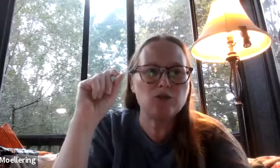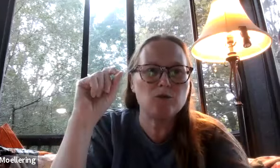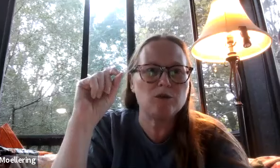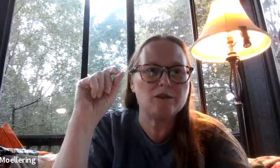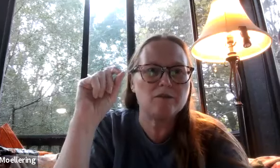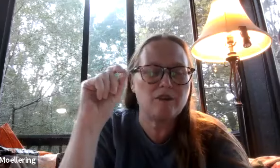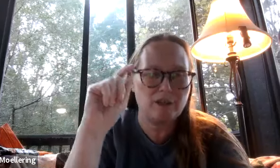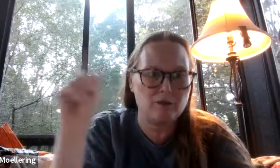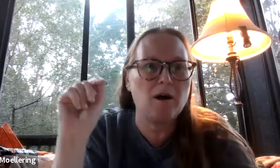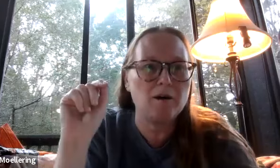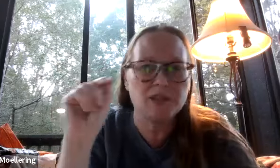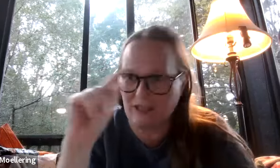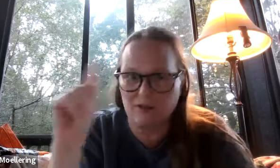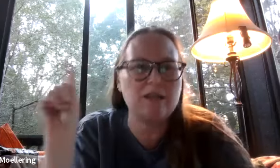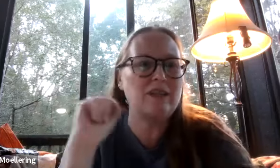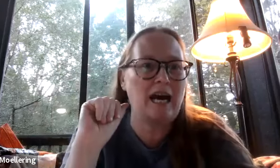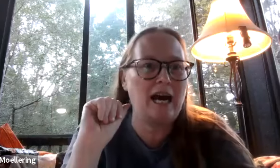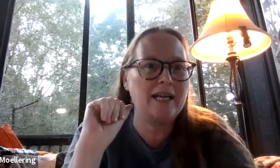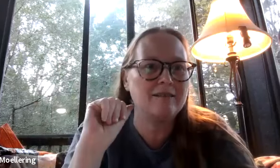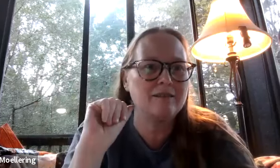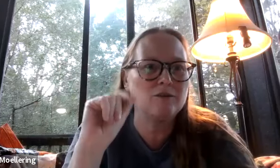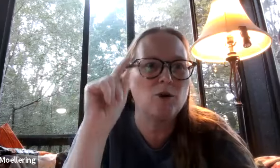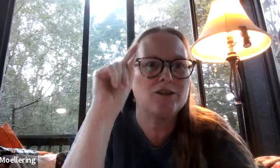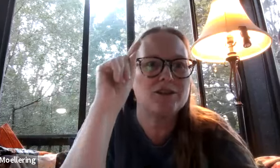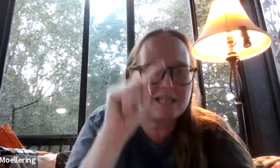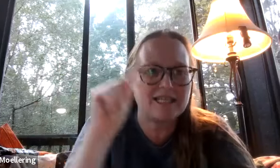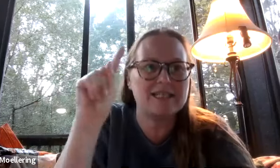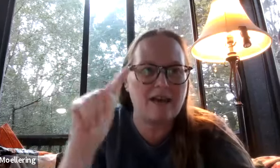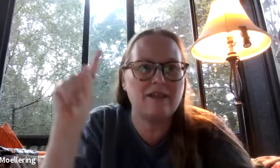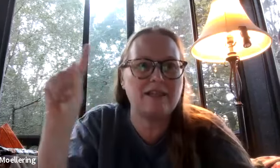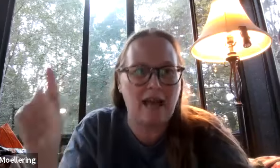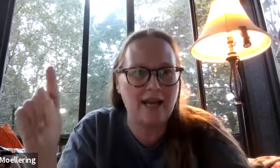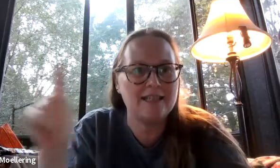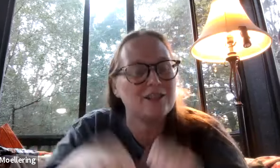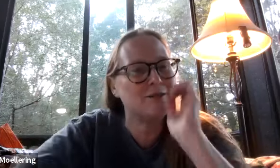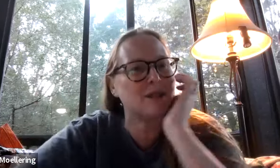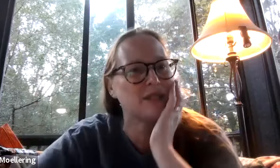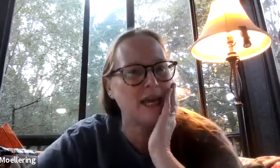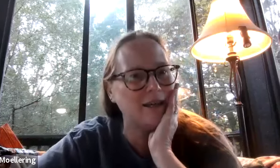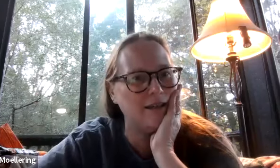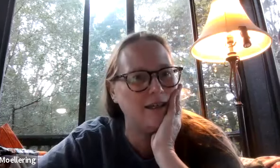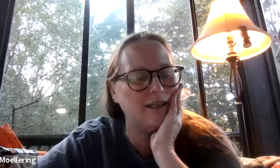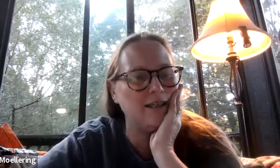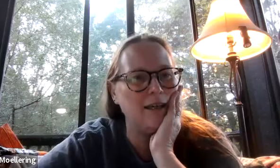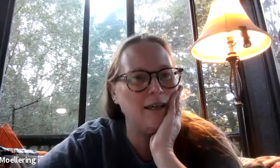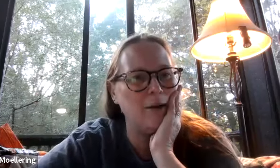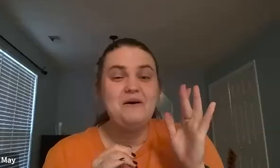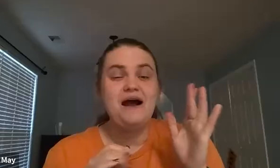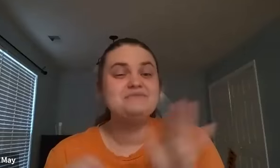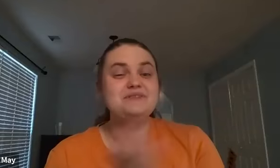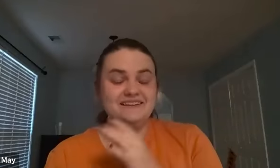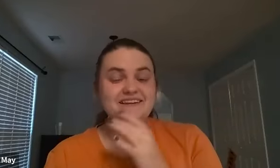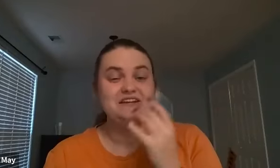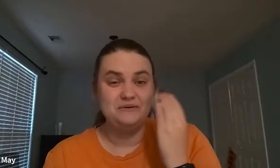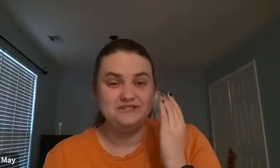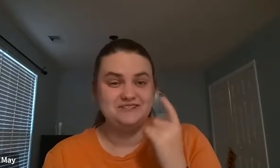you finger spell 679 or 679? Do you know what I'm saying? Like, no, I completely know what you're